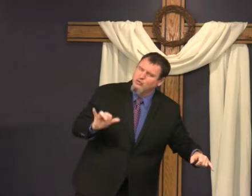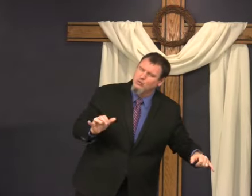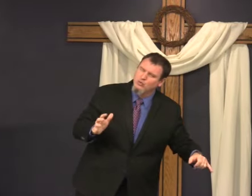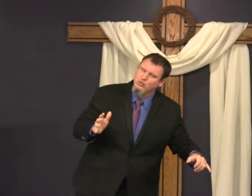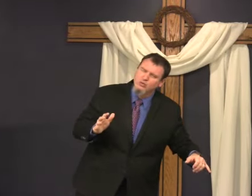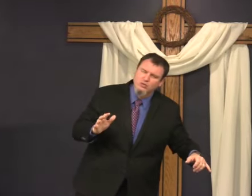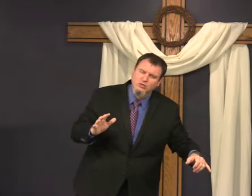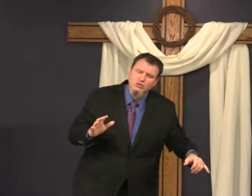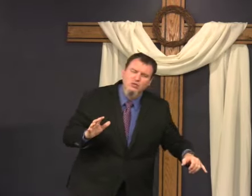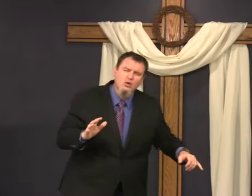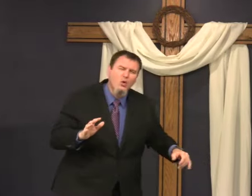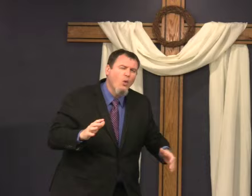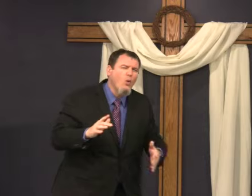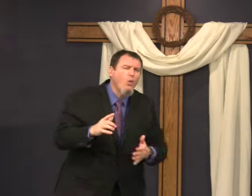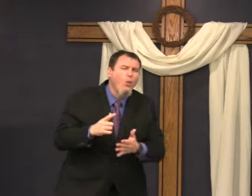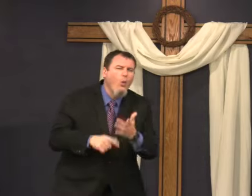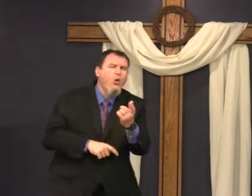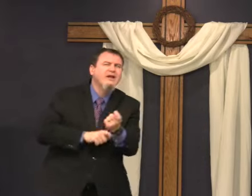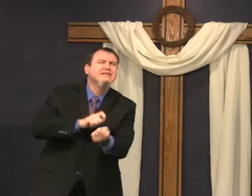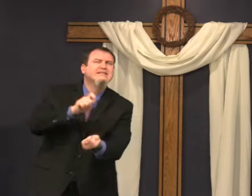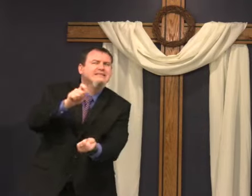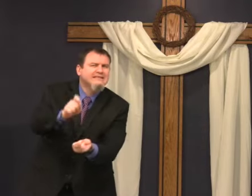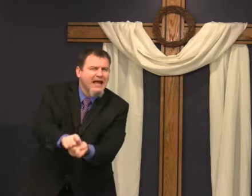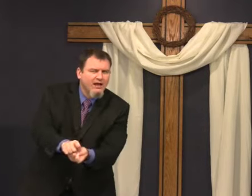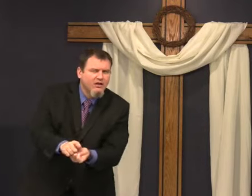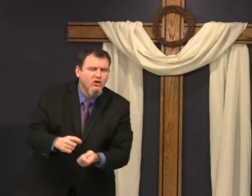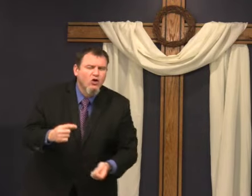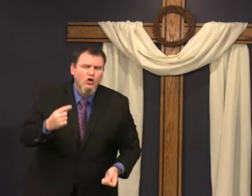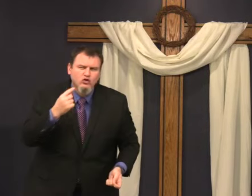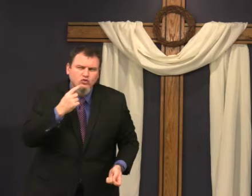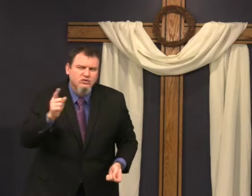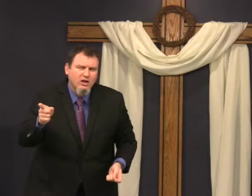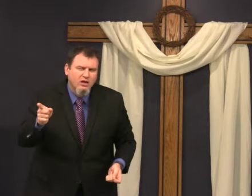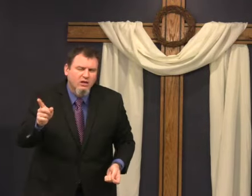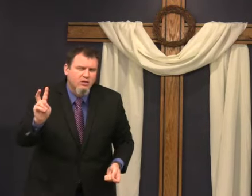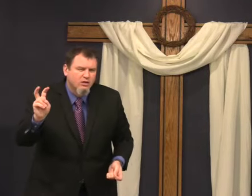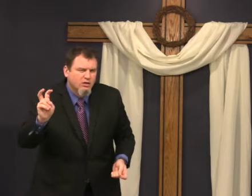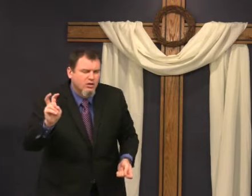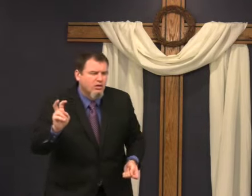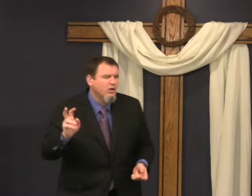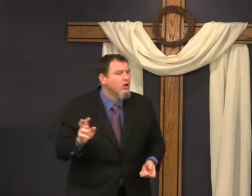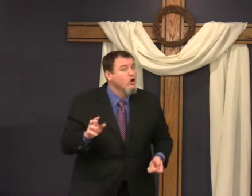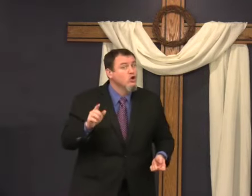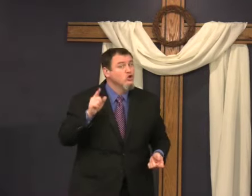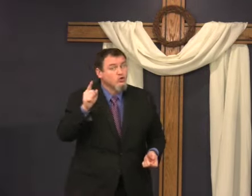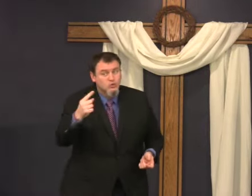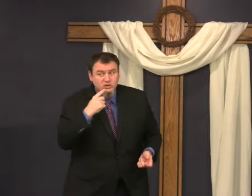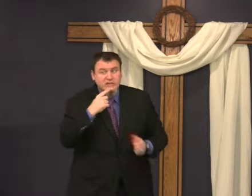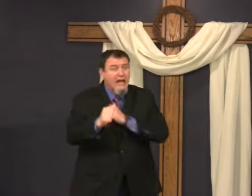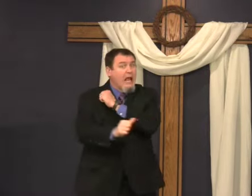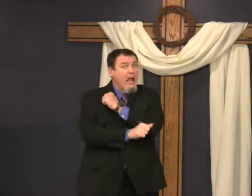And they said, yeah, but God's our Father too. What exactly are you saying?